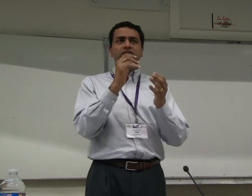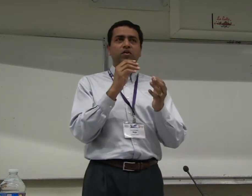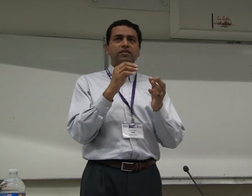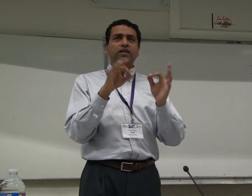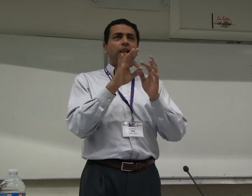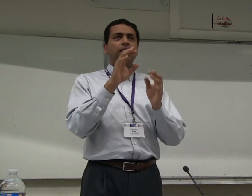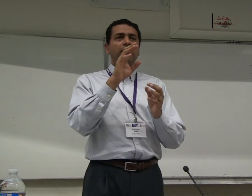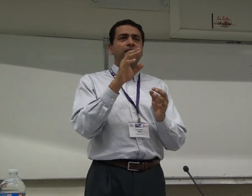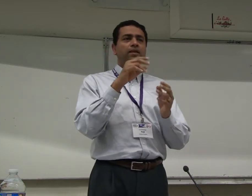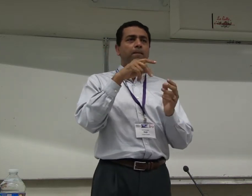And